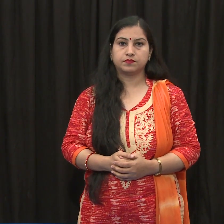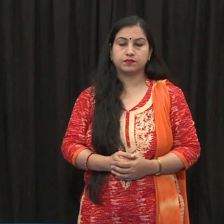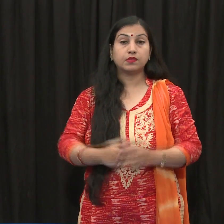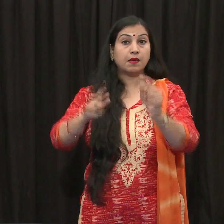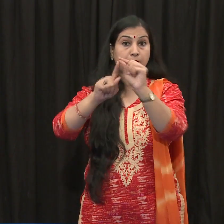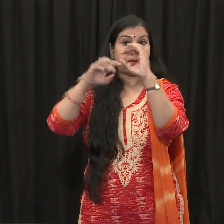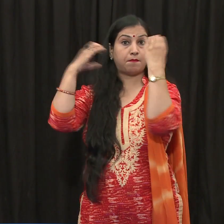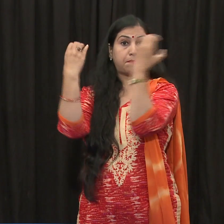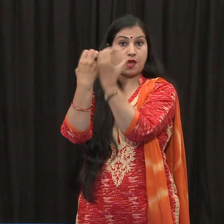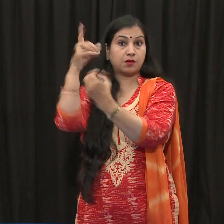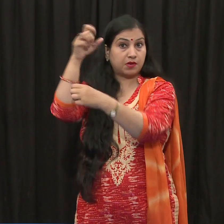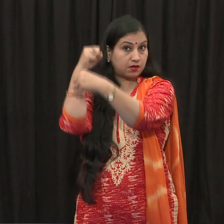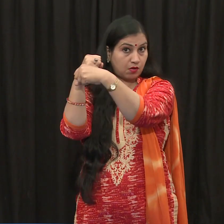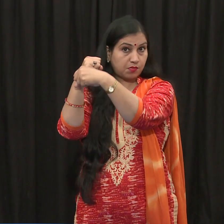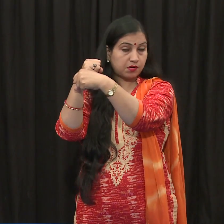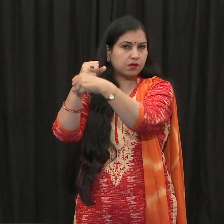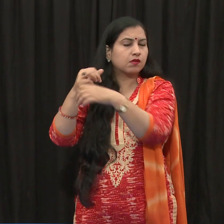Parliamentary form of government